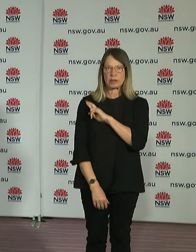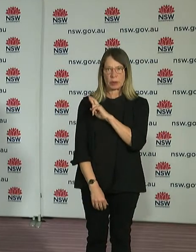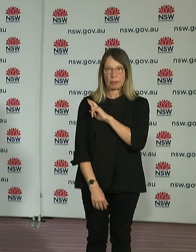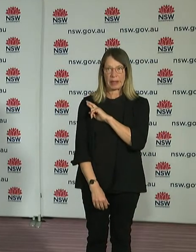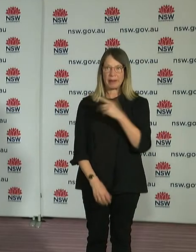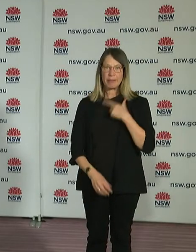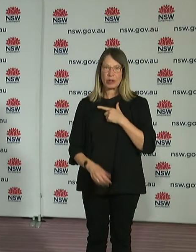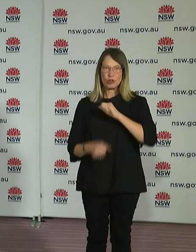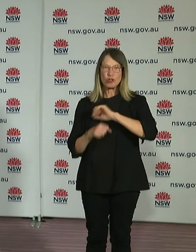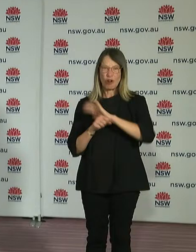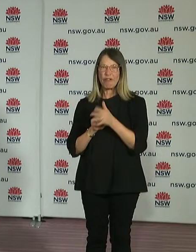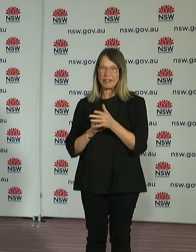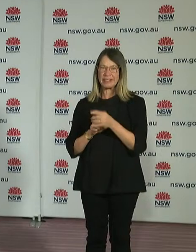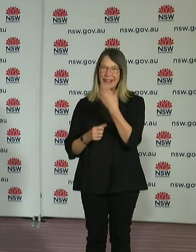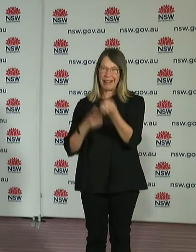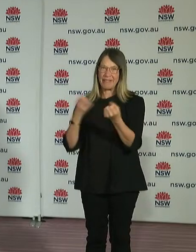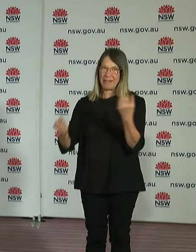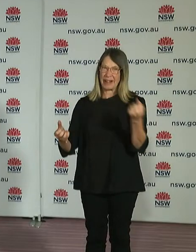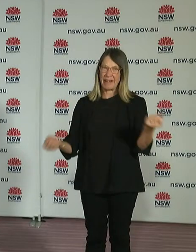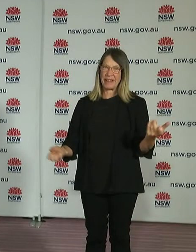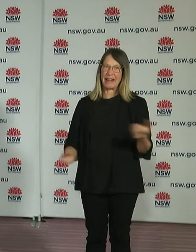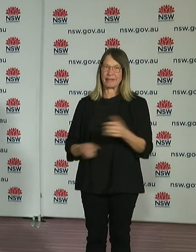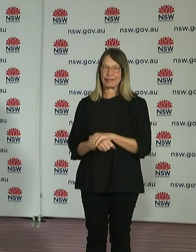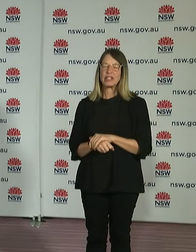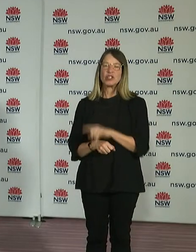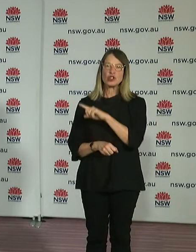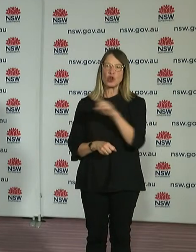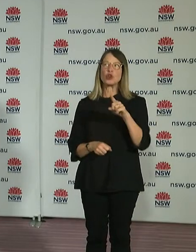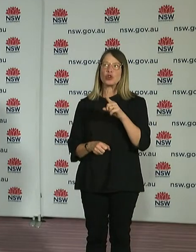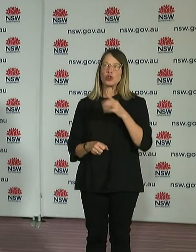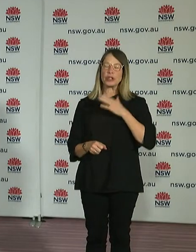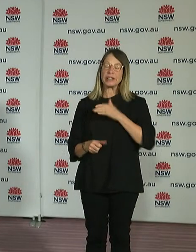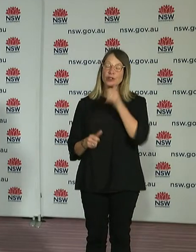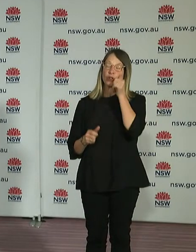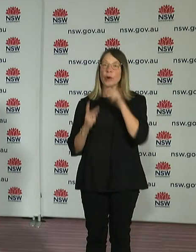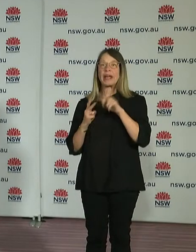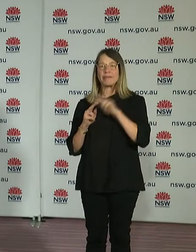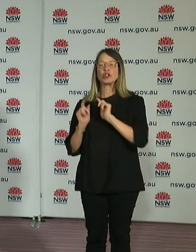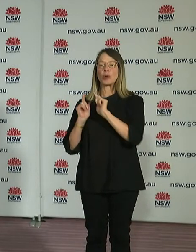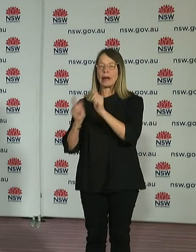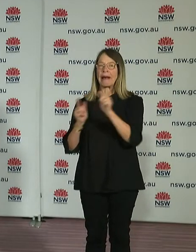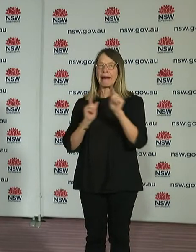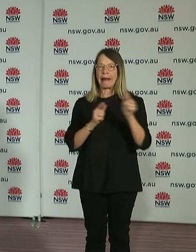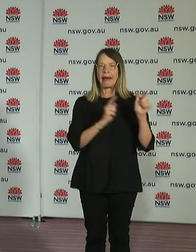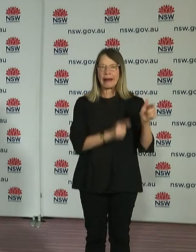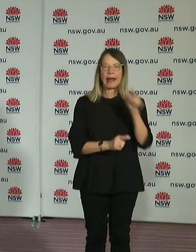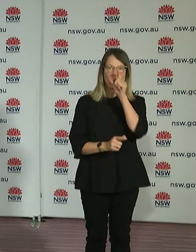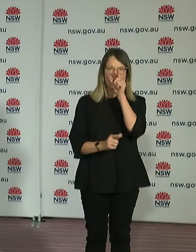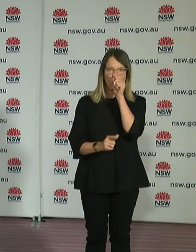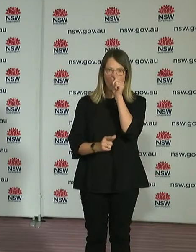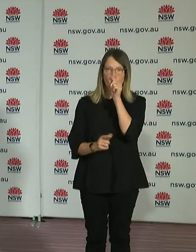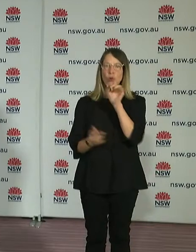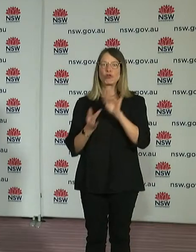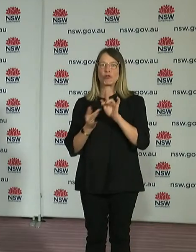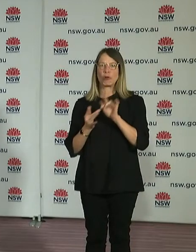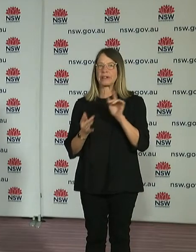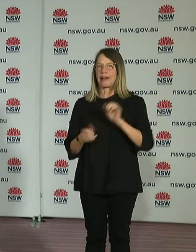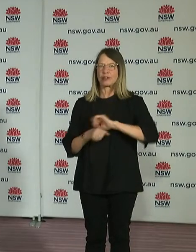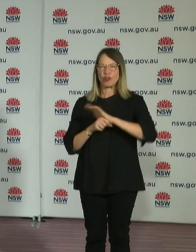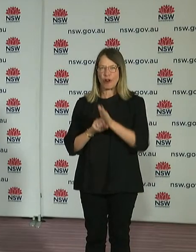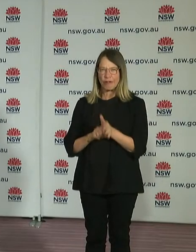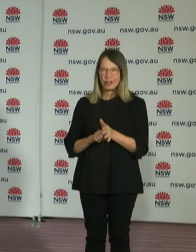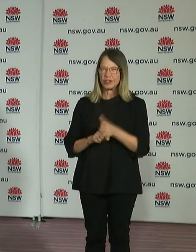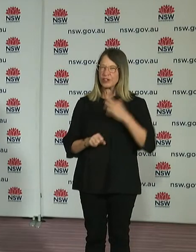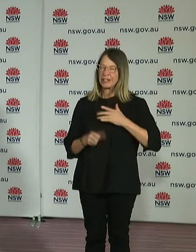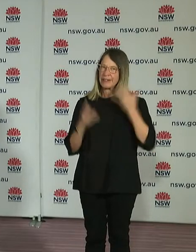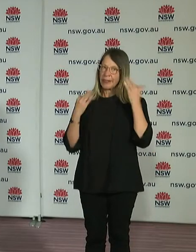account that you could be exposed, and you need to assess your own personal risk profile. If you've got underlying medical conditions, if